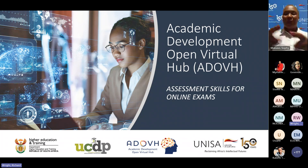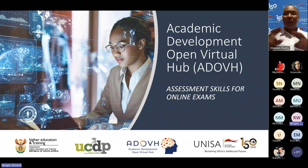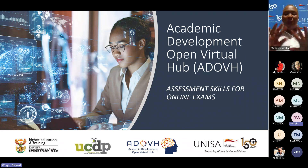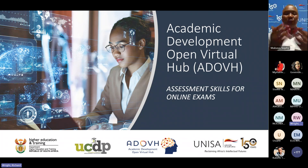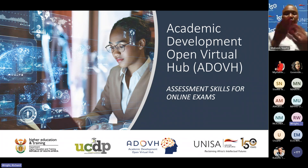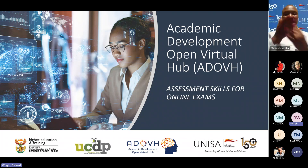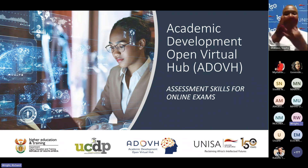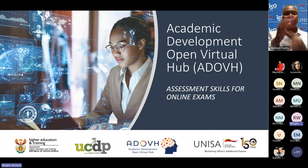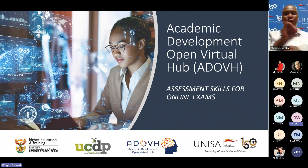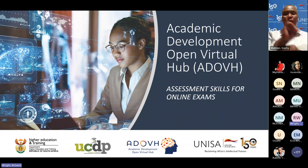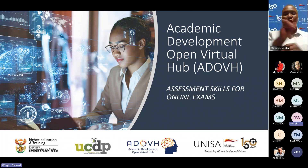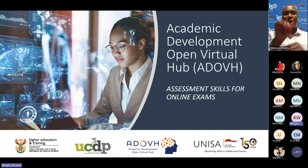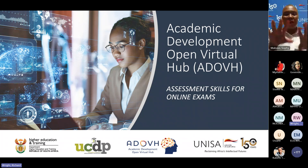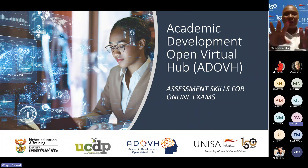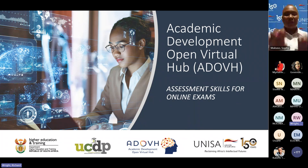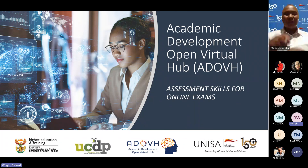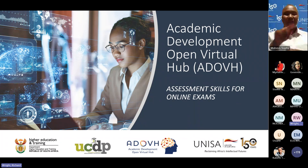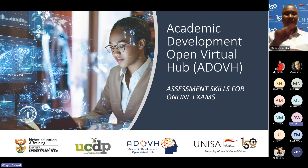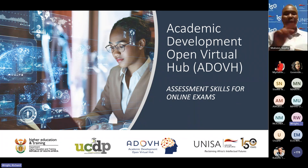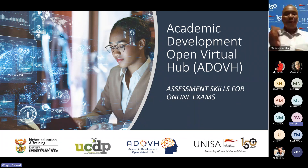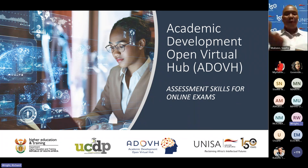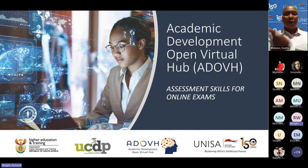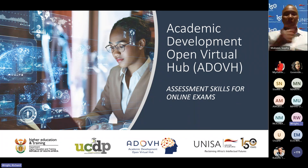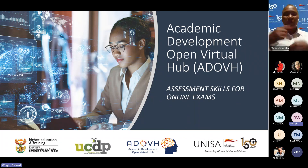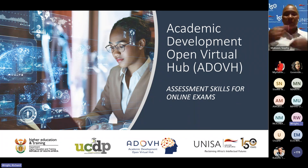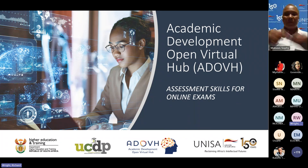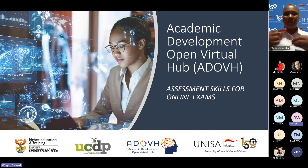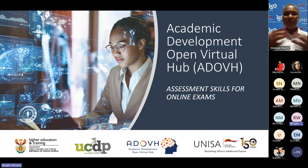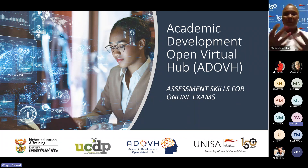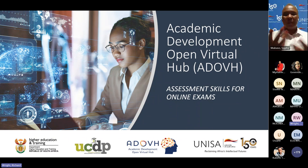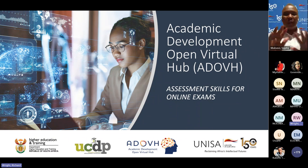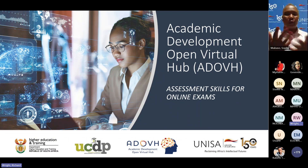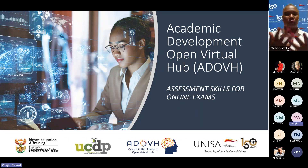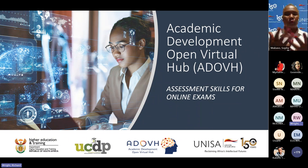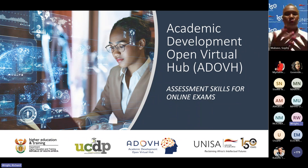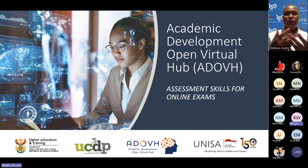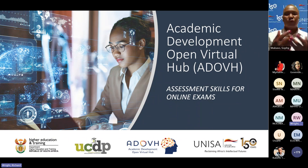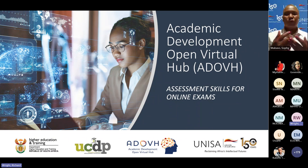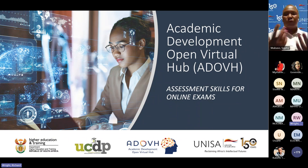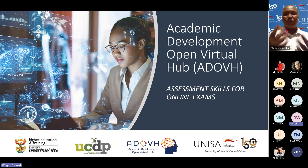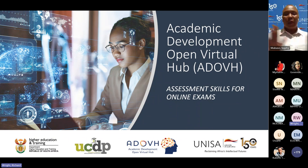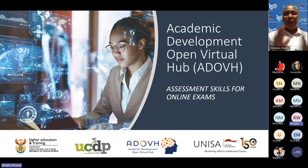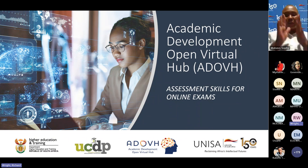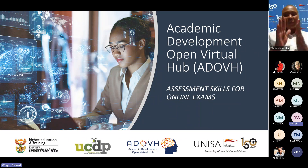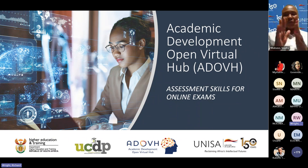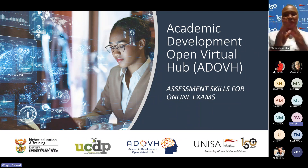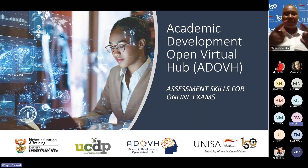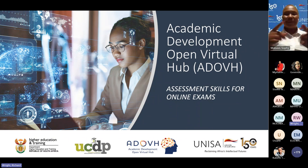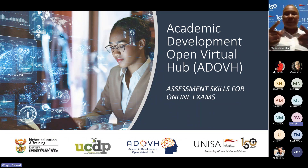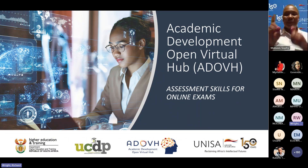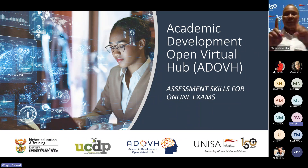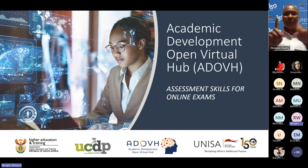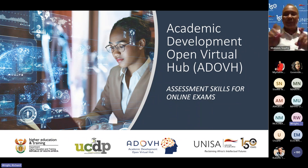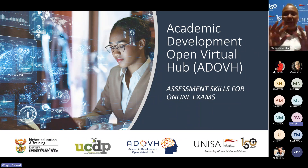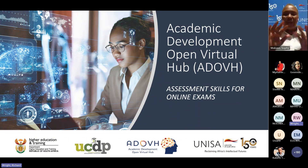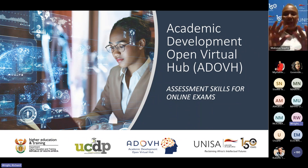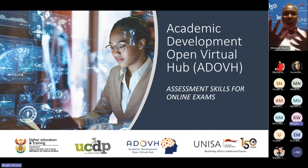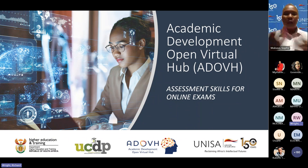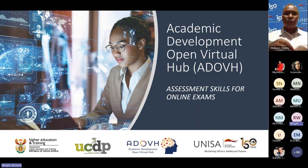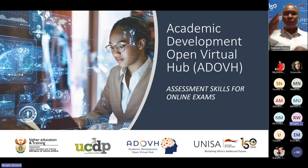your exams. This is all about how you're now actually going to be approaching the different types of questions, how you can analyze